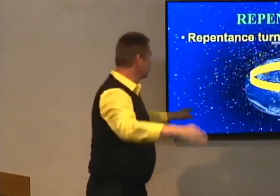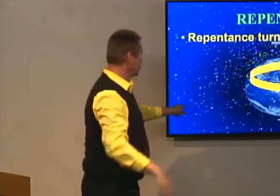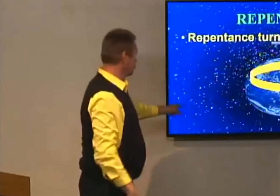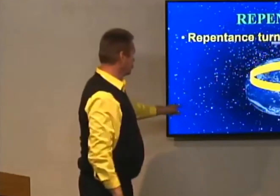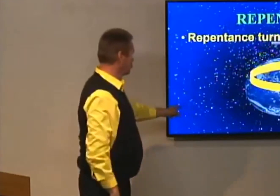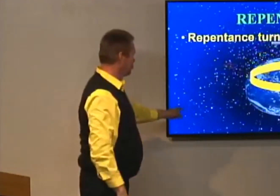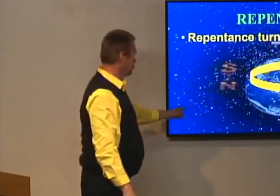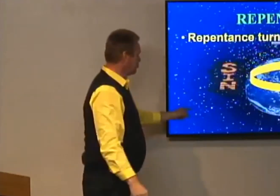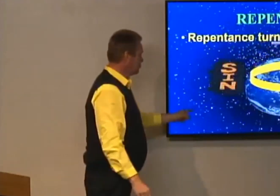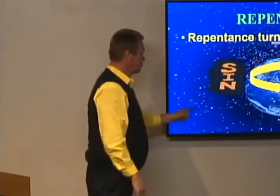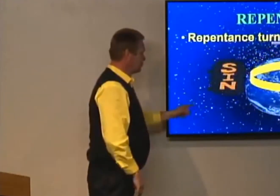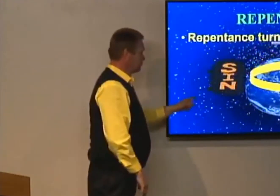and they turn to Christ.